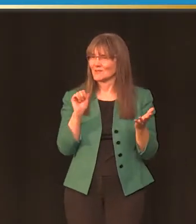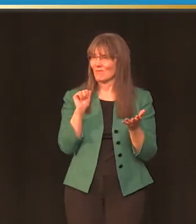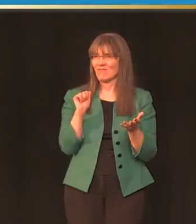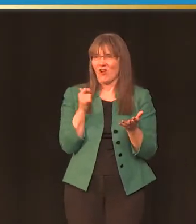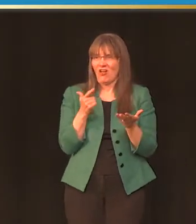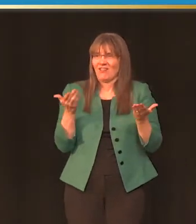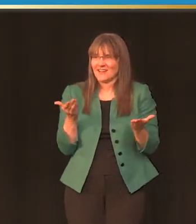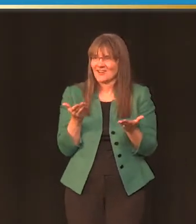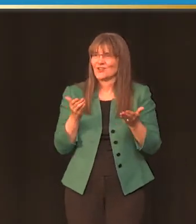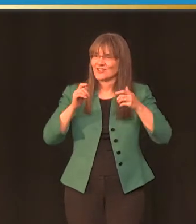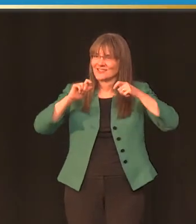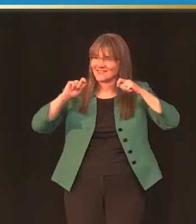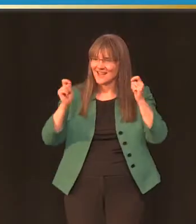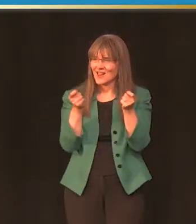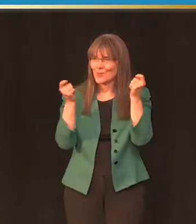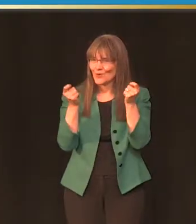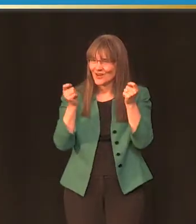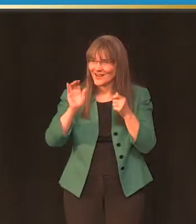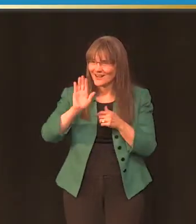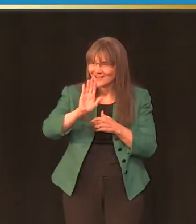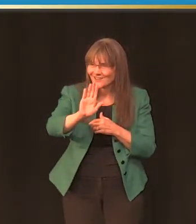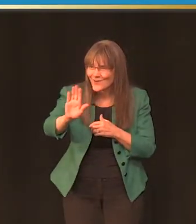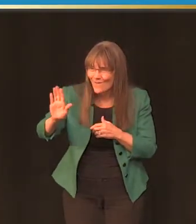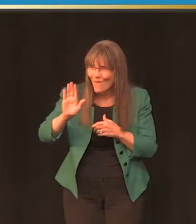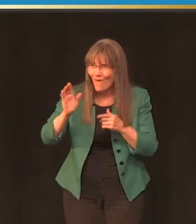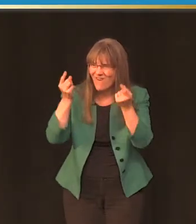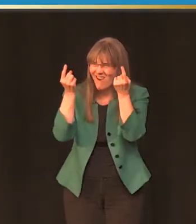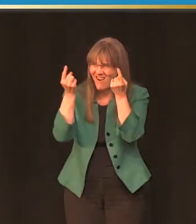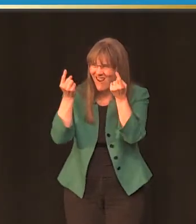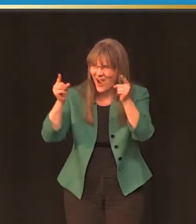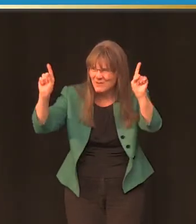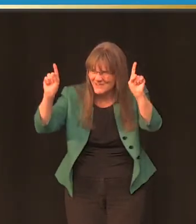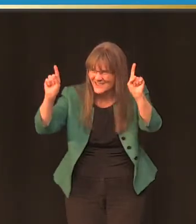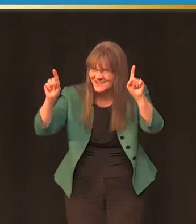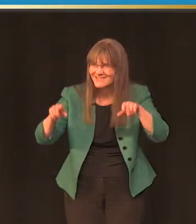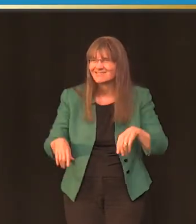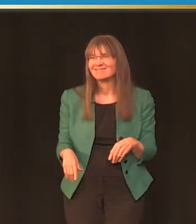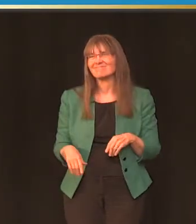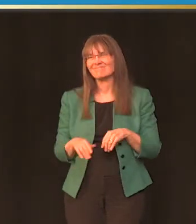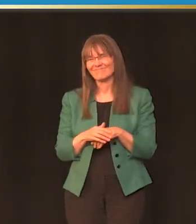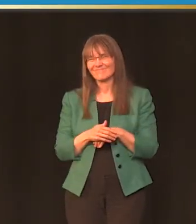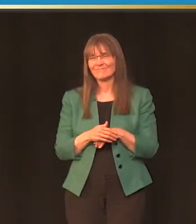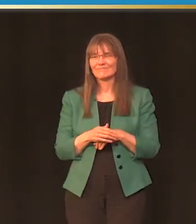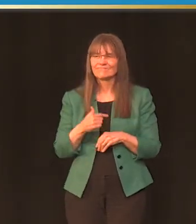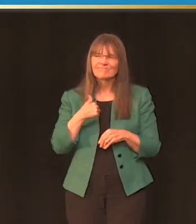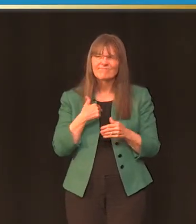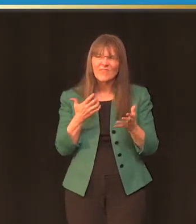Voigt. We are all here to celebrate you and your accomplishment.